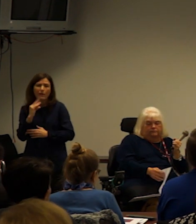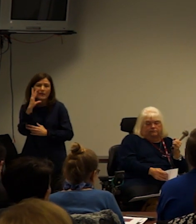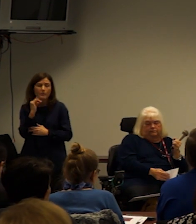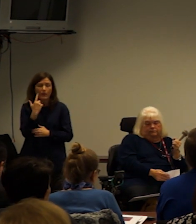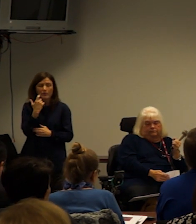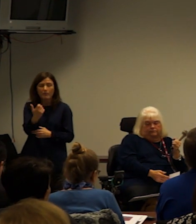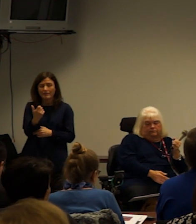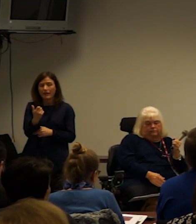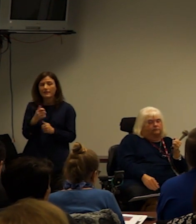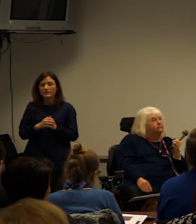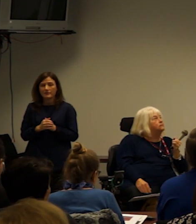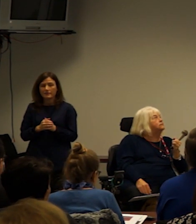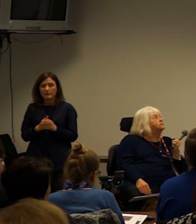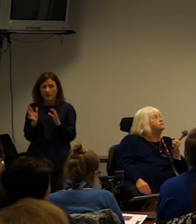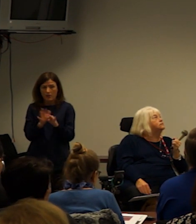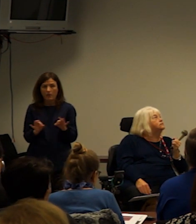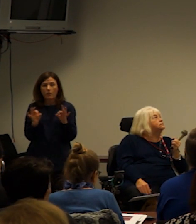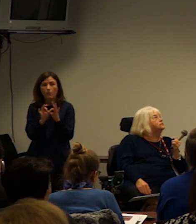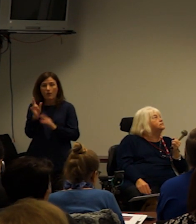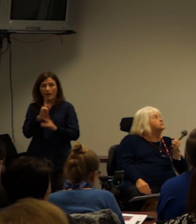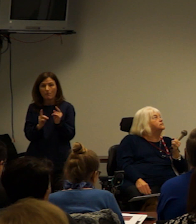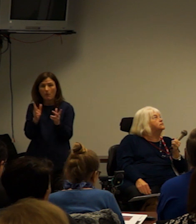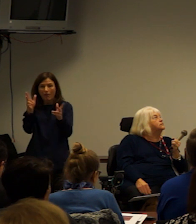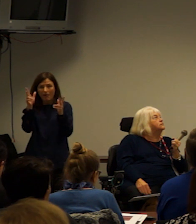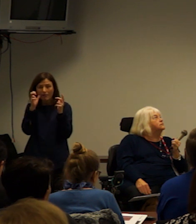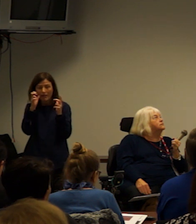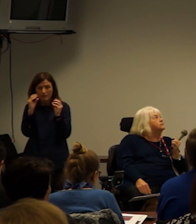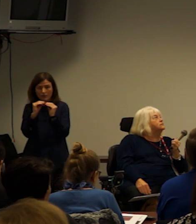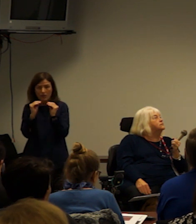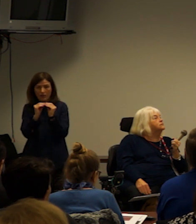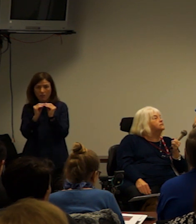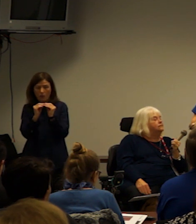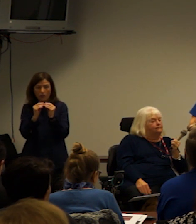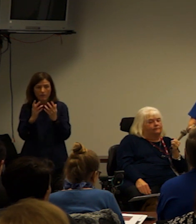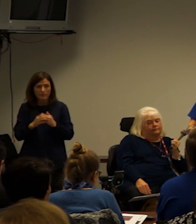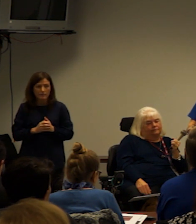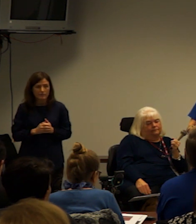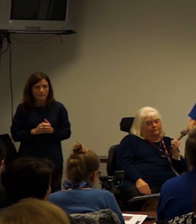Because the thing is that people listen more